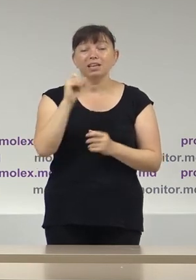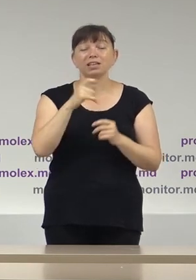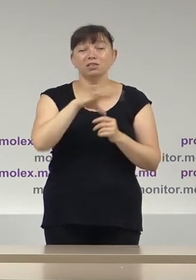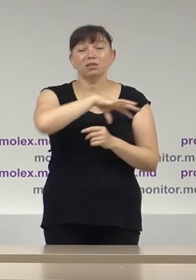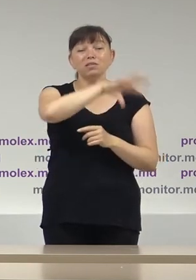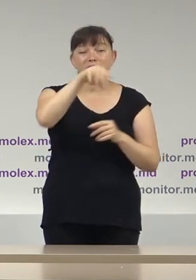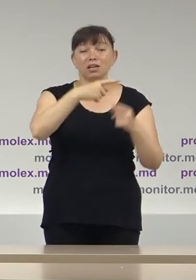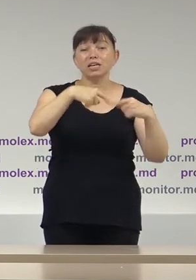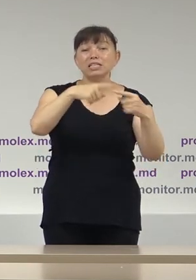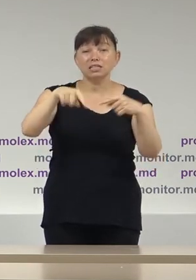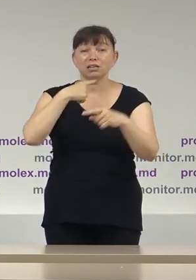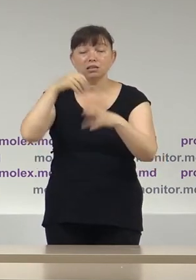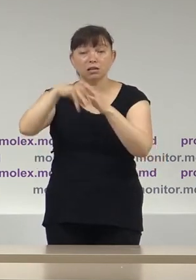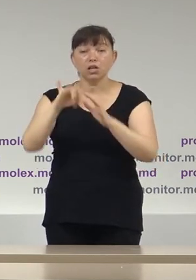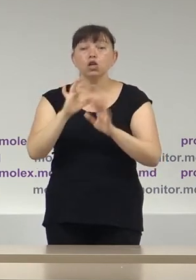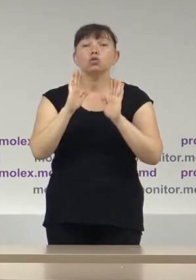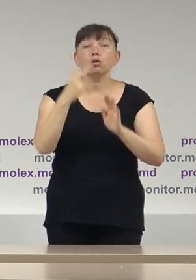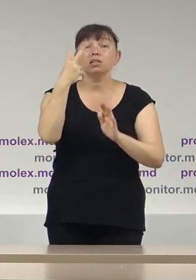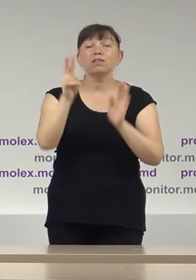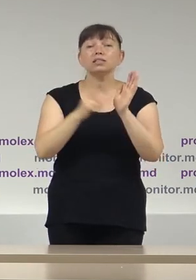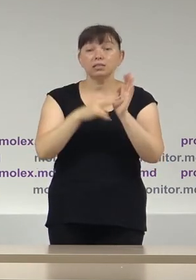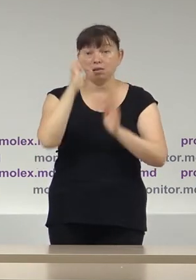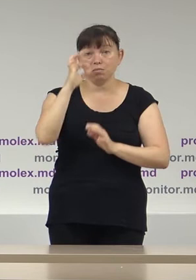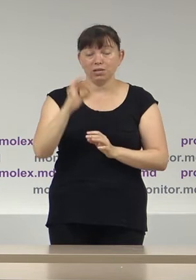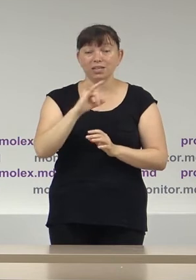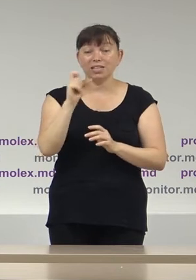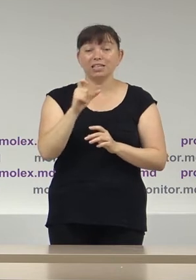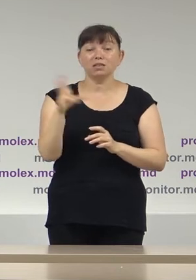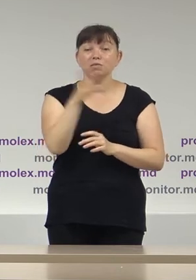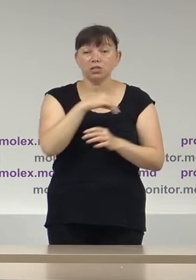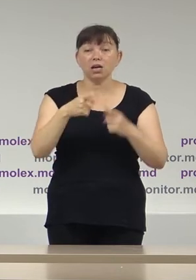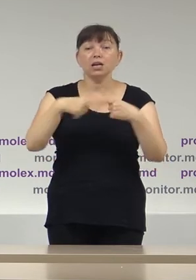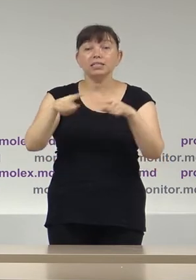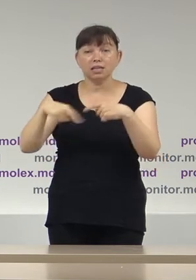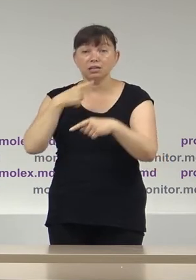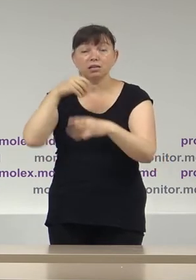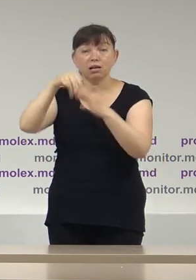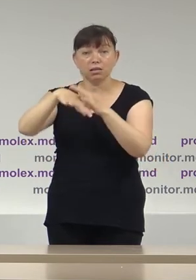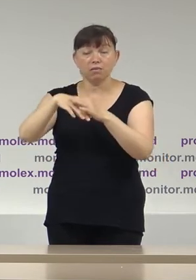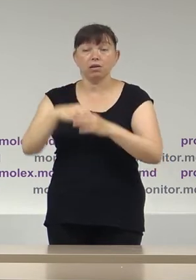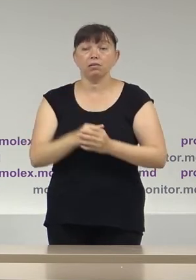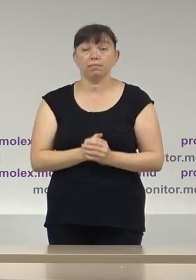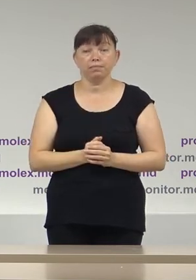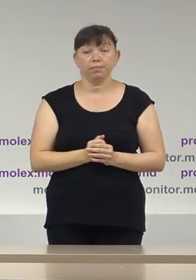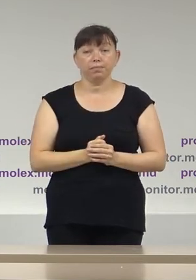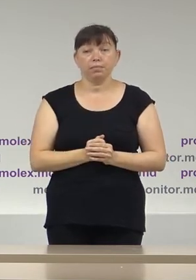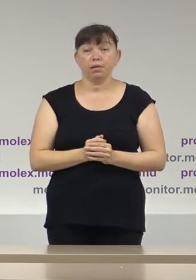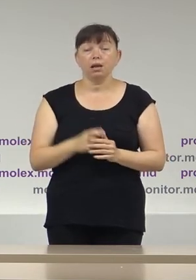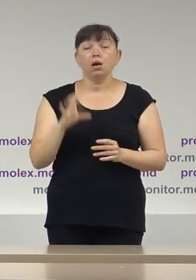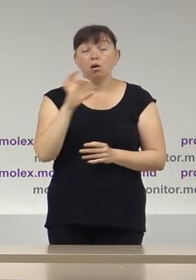only in 76% of district electoral councils and only